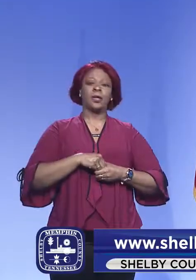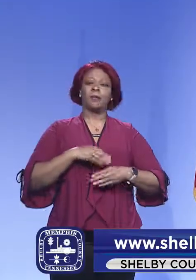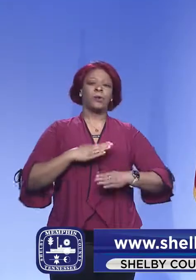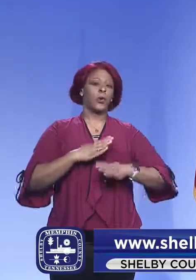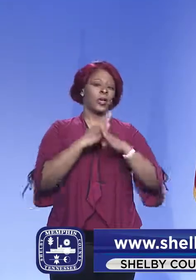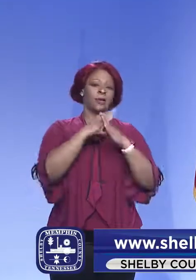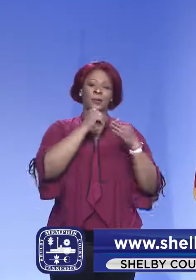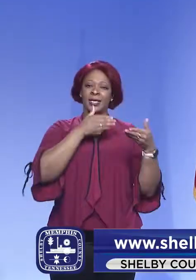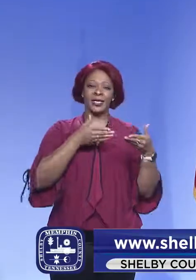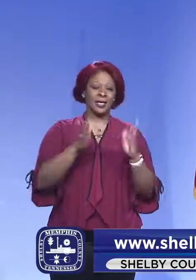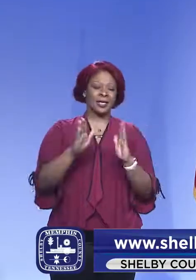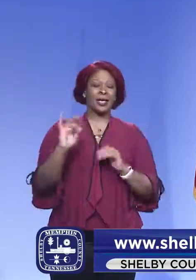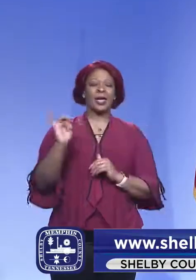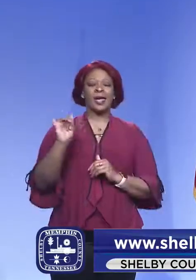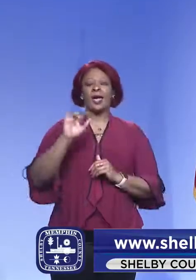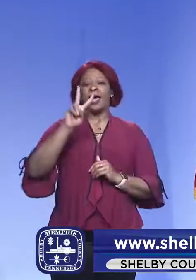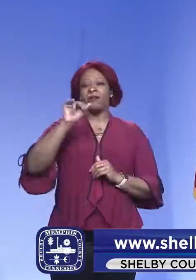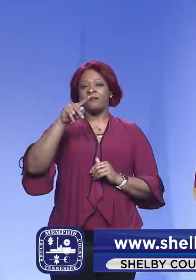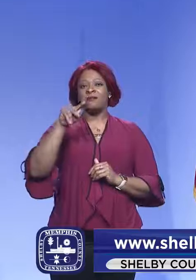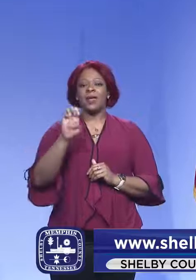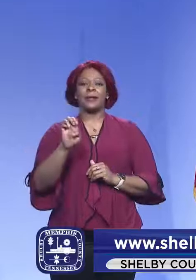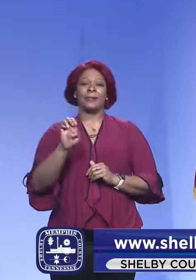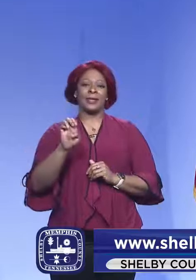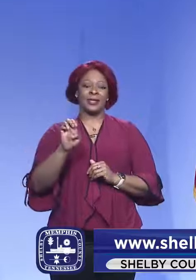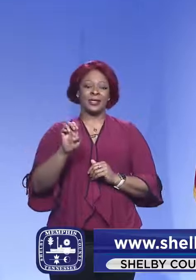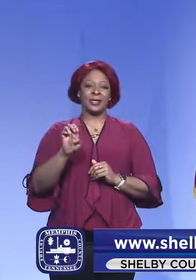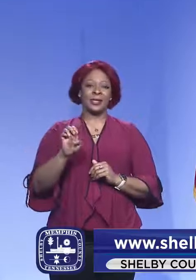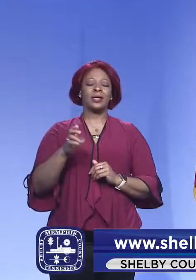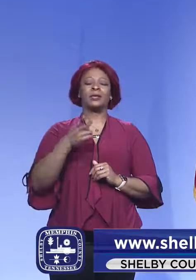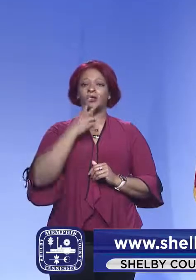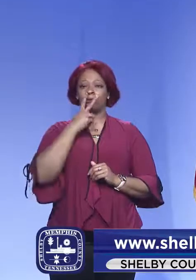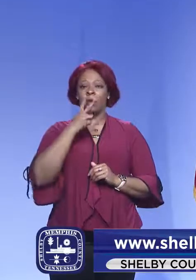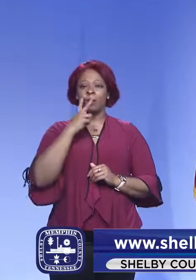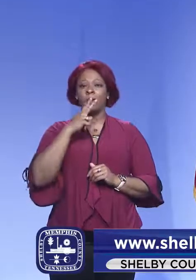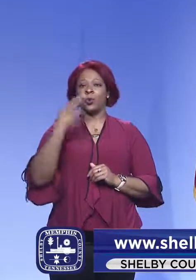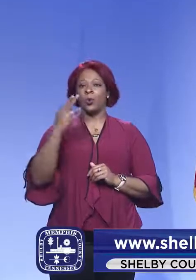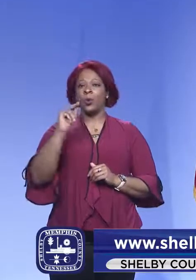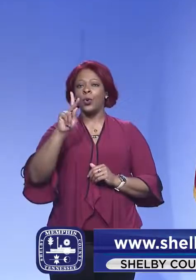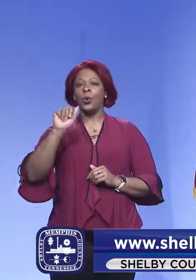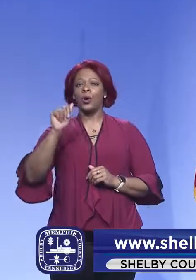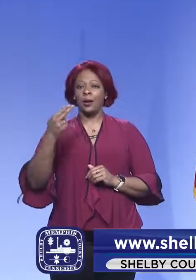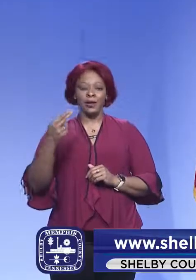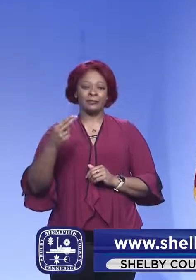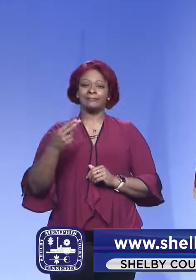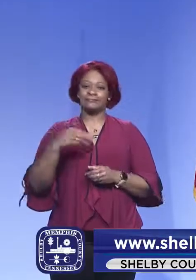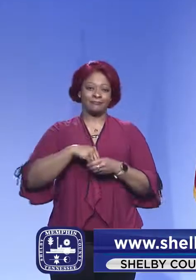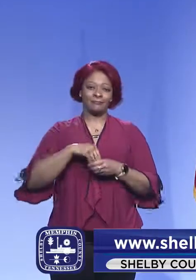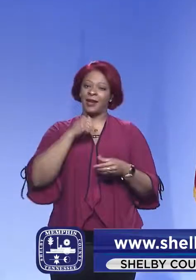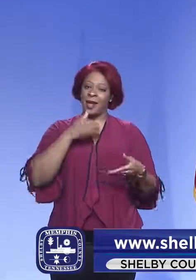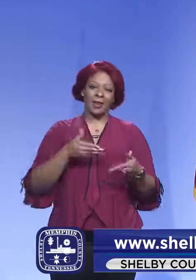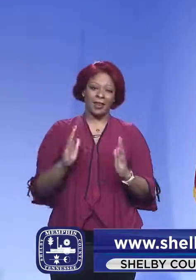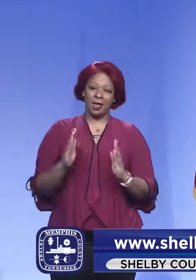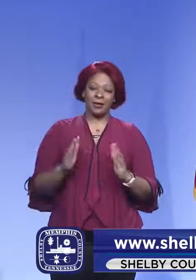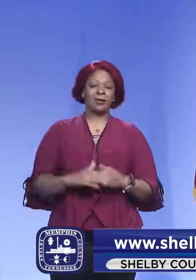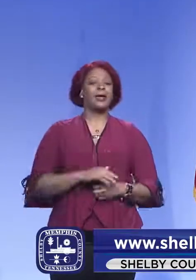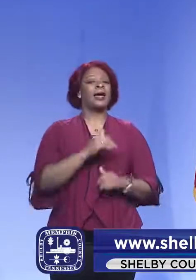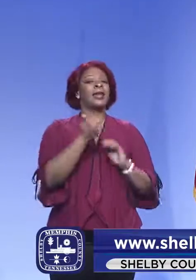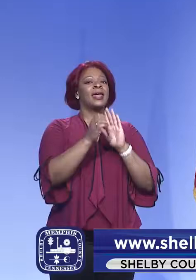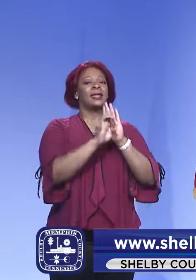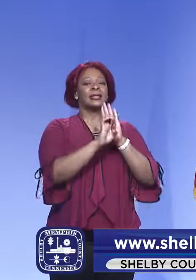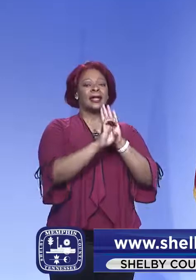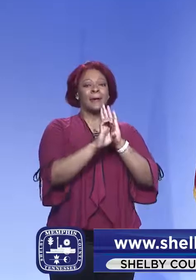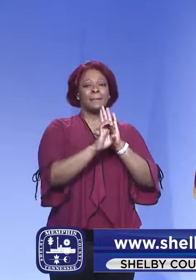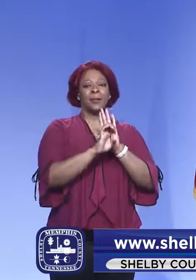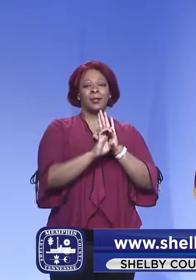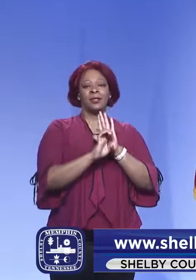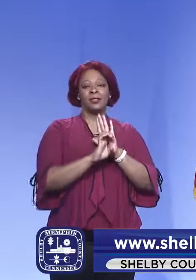prohibited, as well as vaping, smoking the hookah. Other examples of some of